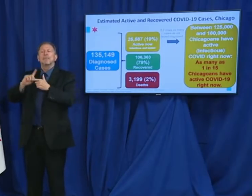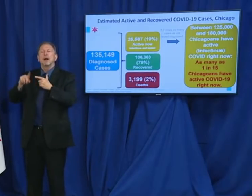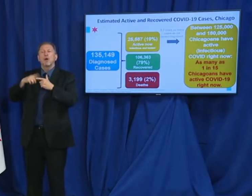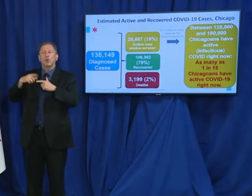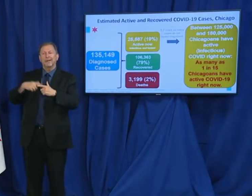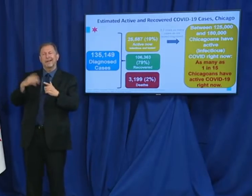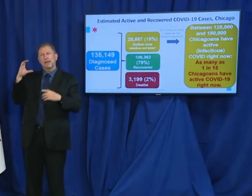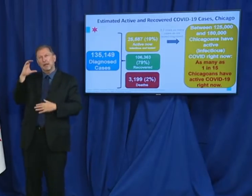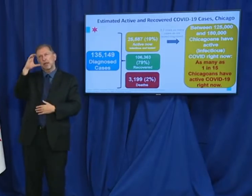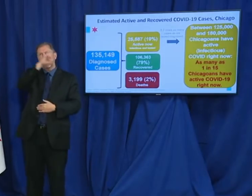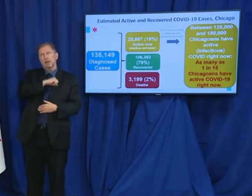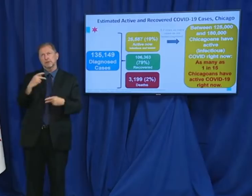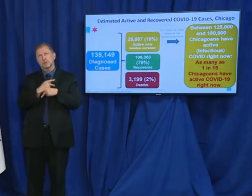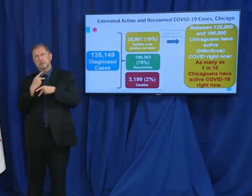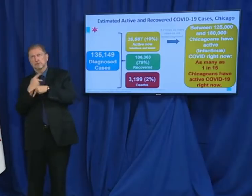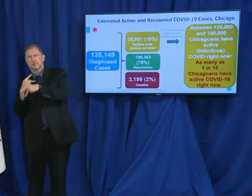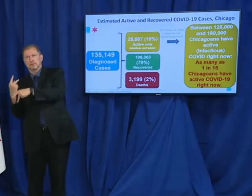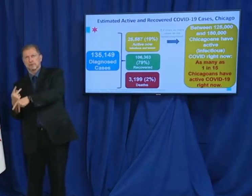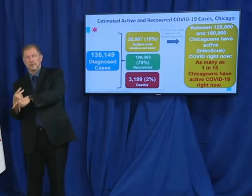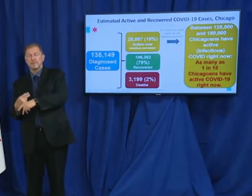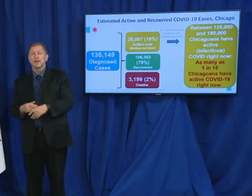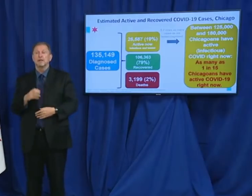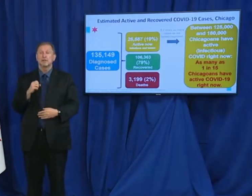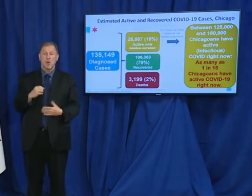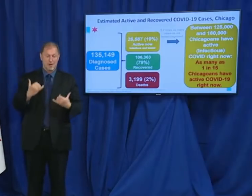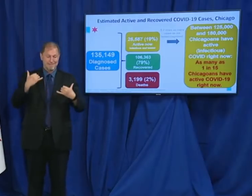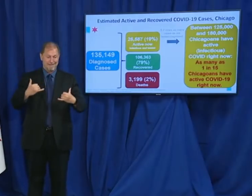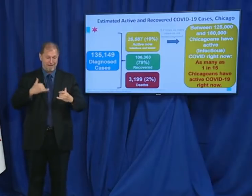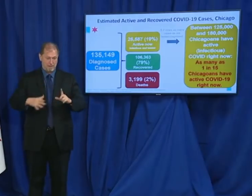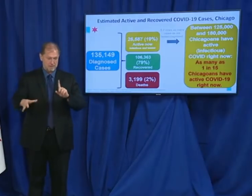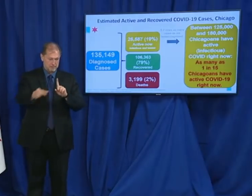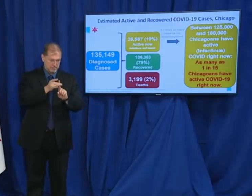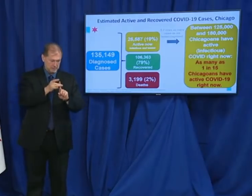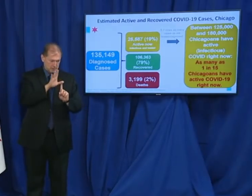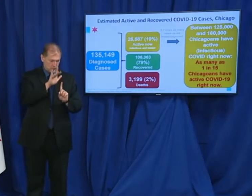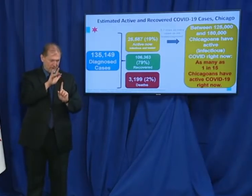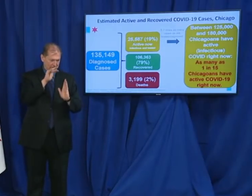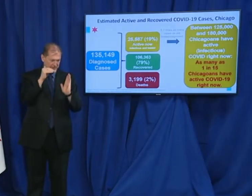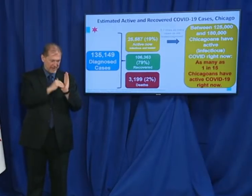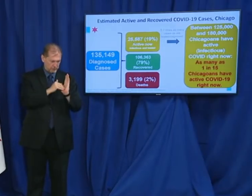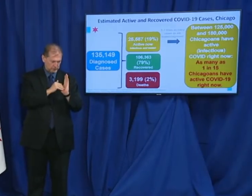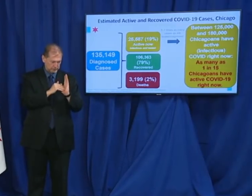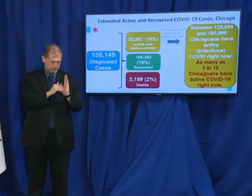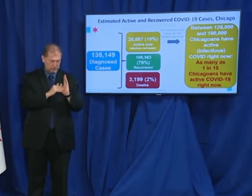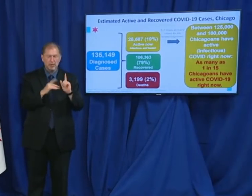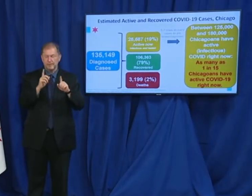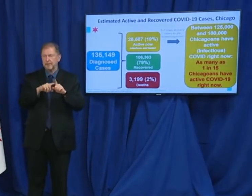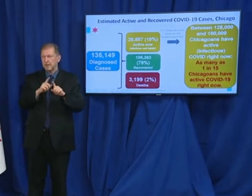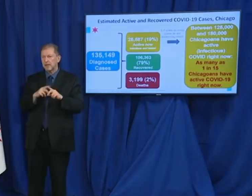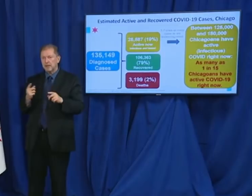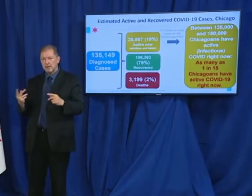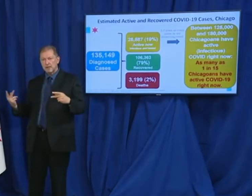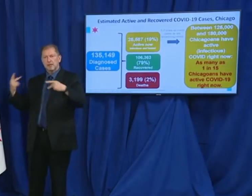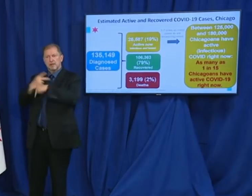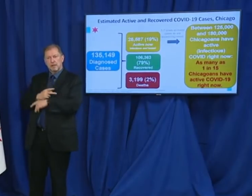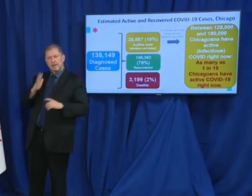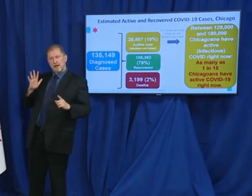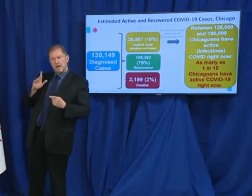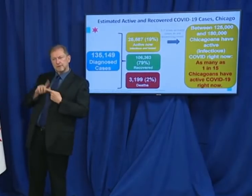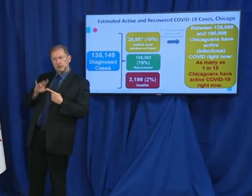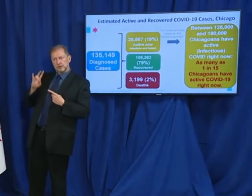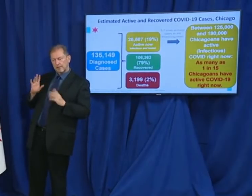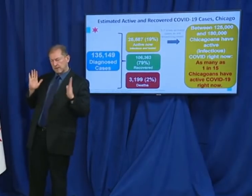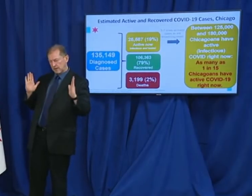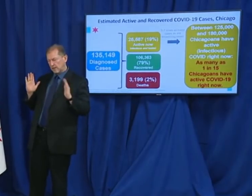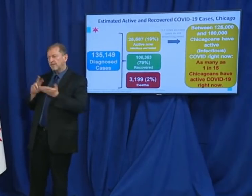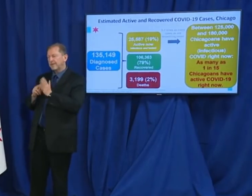And so if you take that 25,000 or so active cases, you multiply it by 5 or by 7, that gets you to